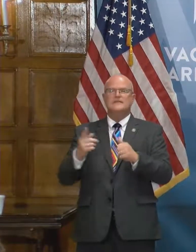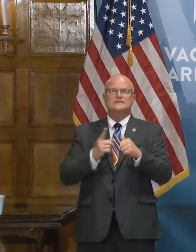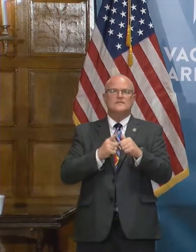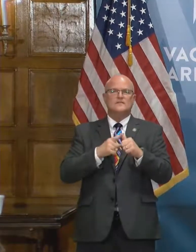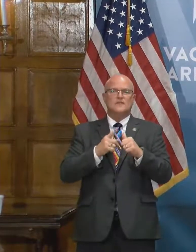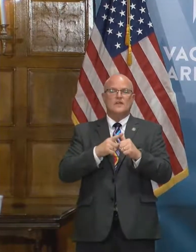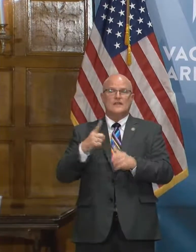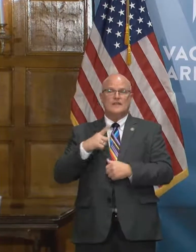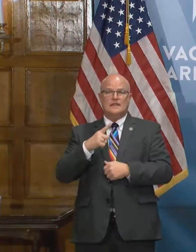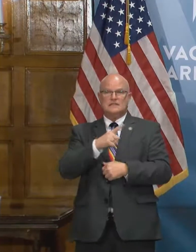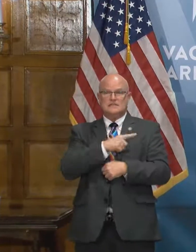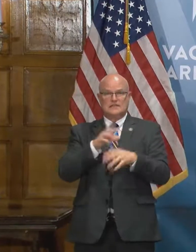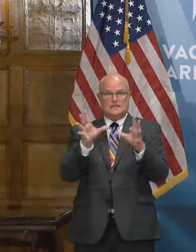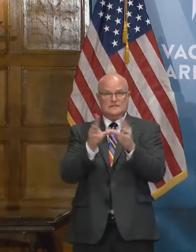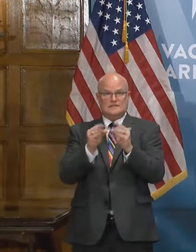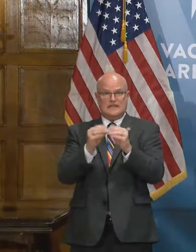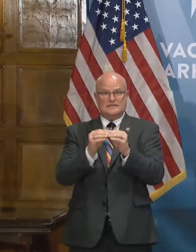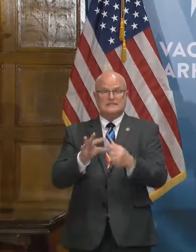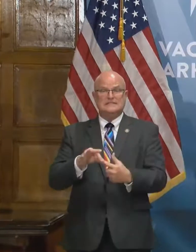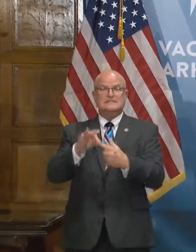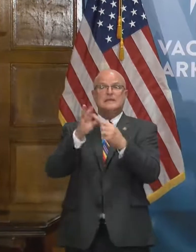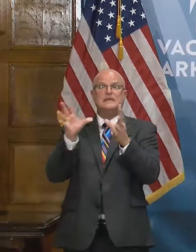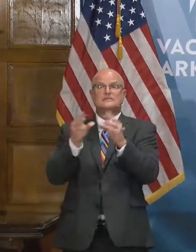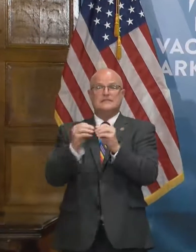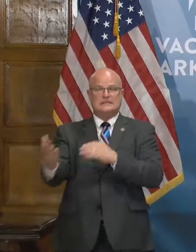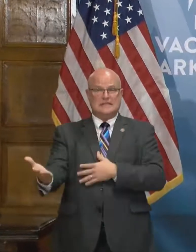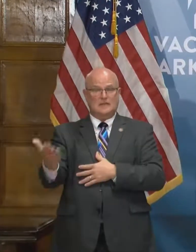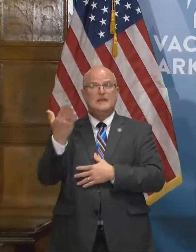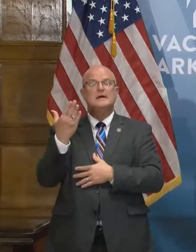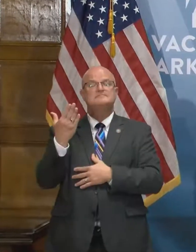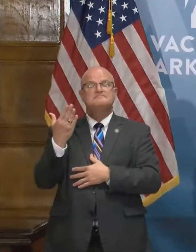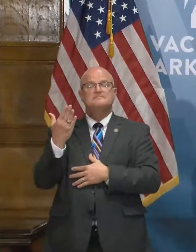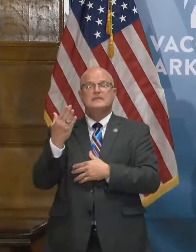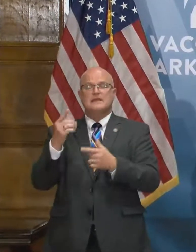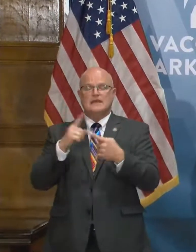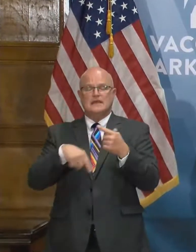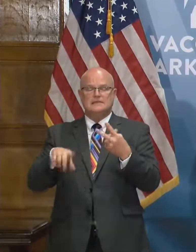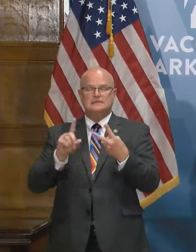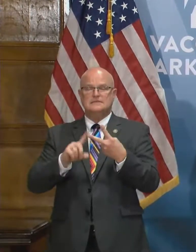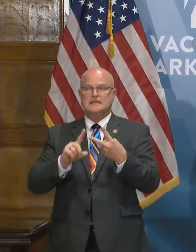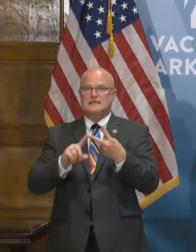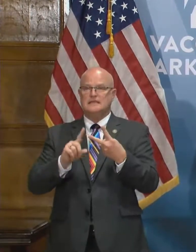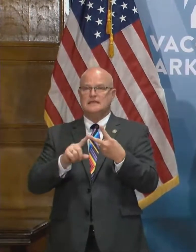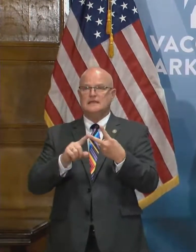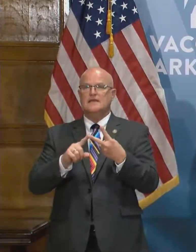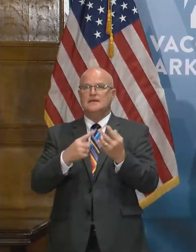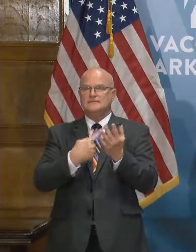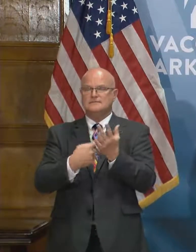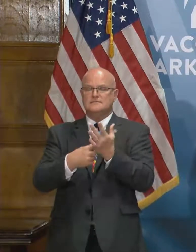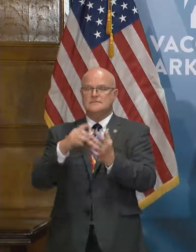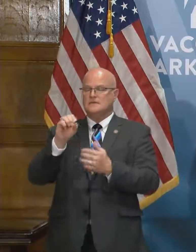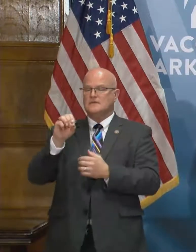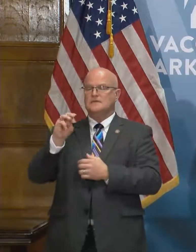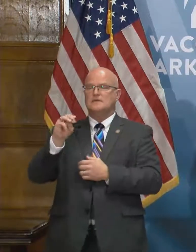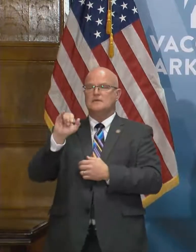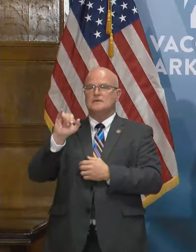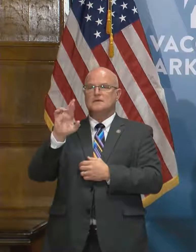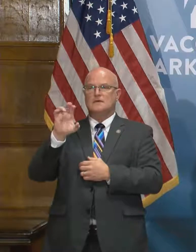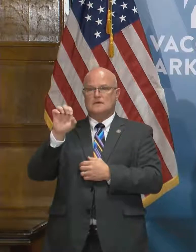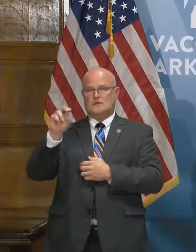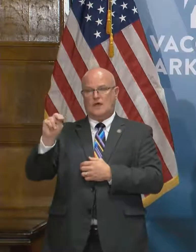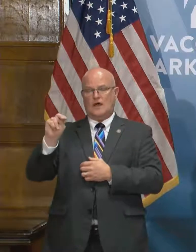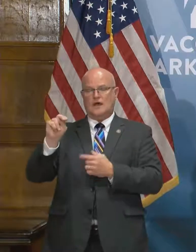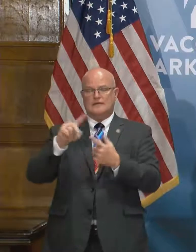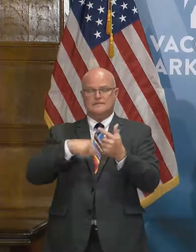the legislative session, special session coming up, and then secondly, we'll talk about Omicron, and